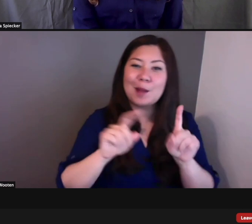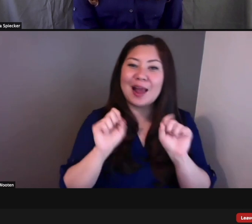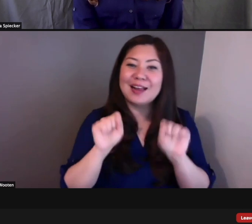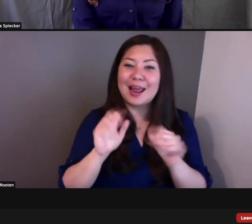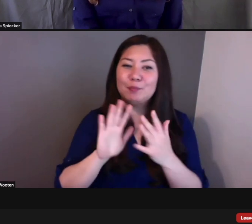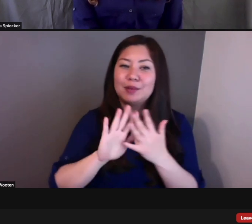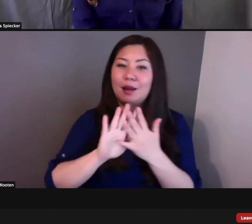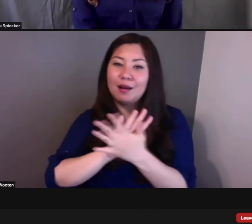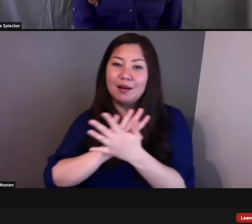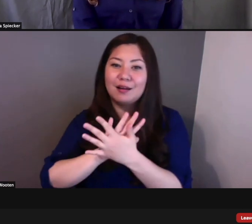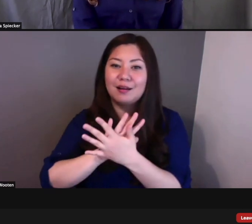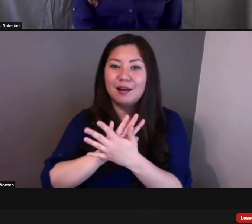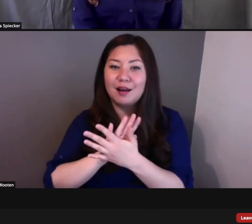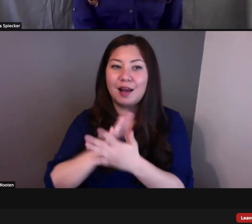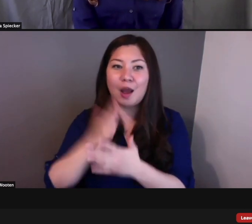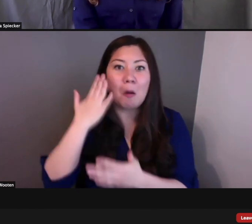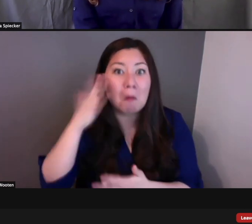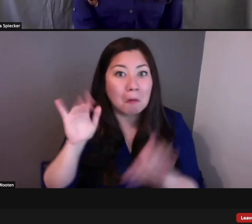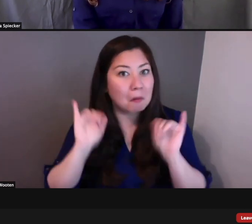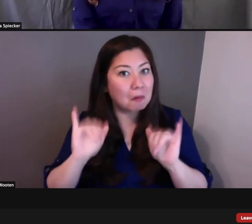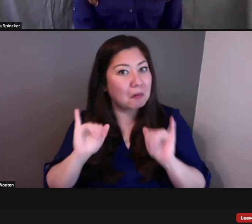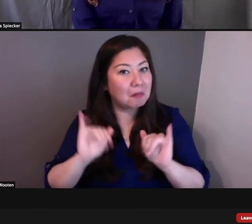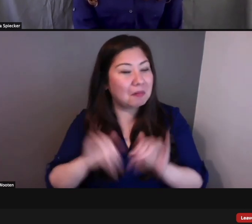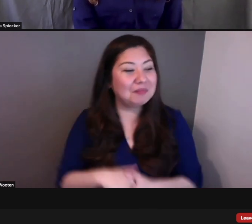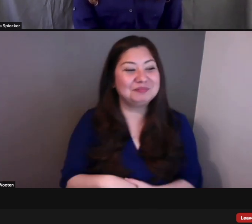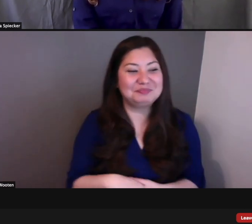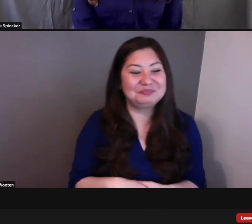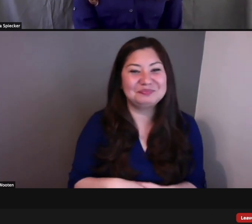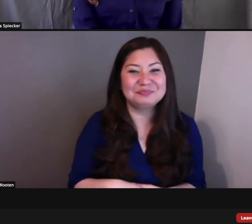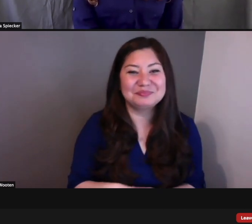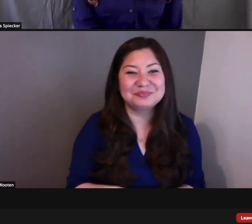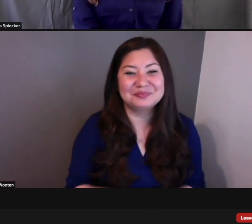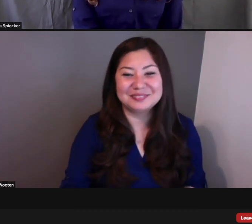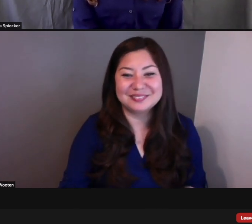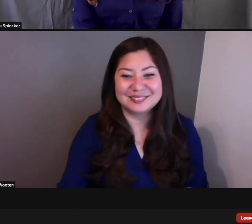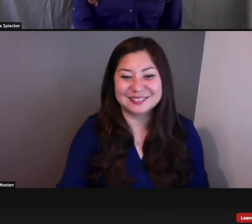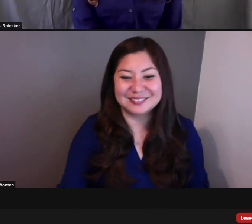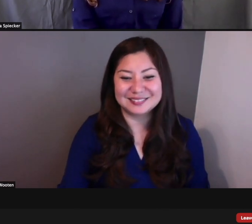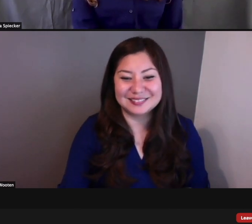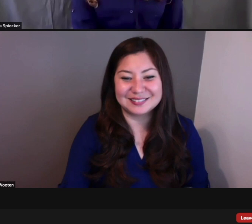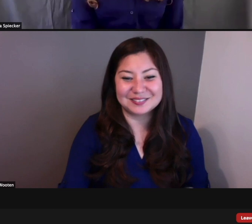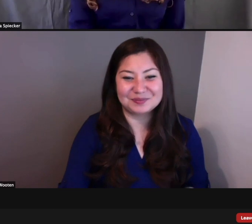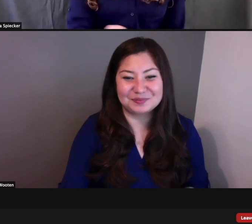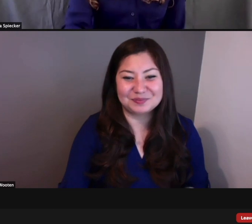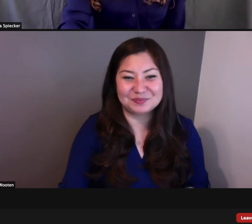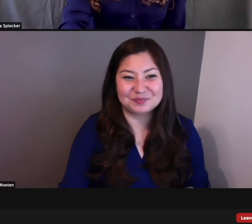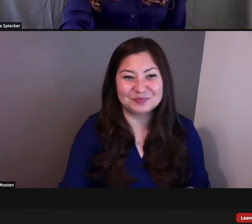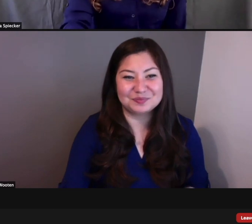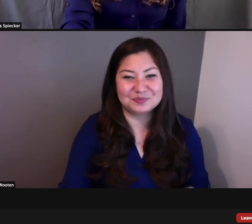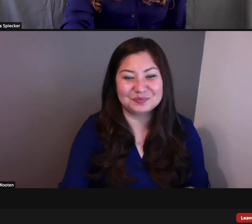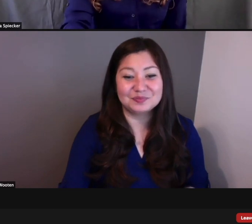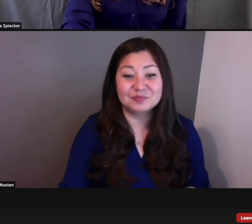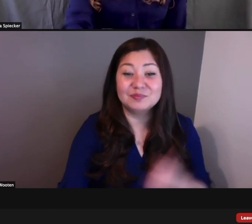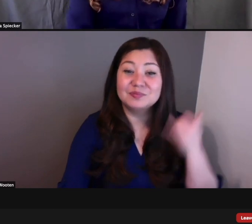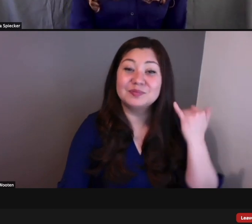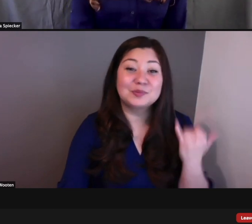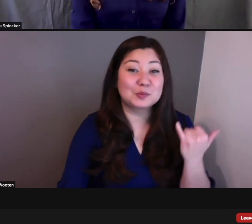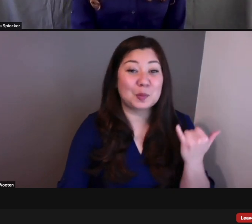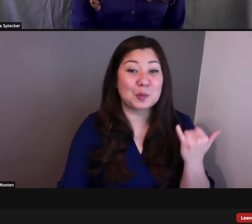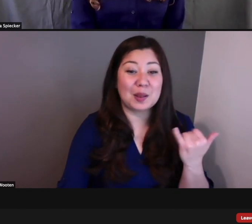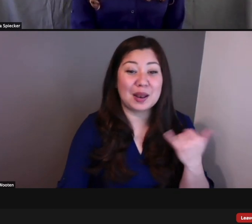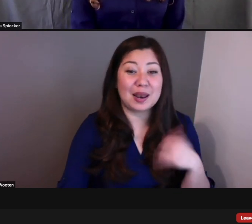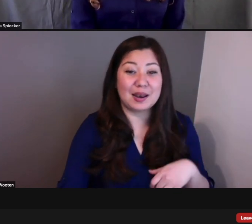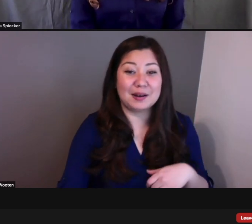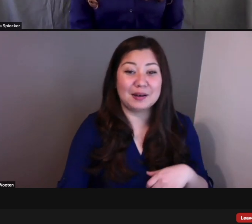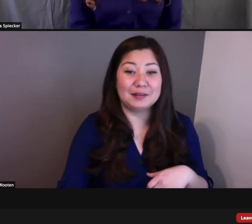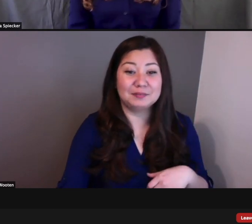Yes. And, the visualization of science and how you can add communication and that aspect